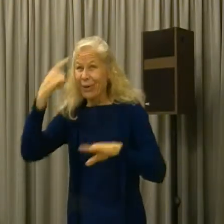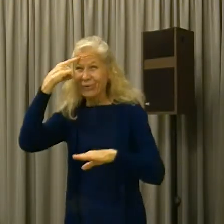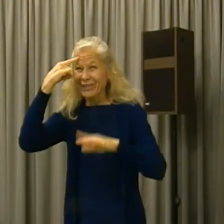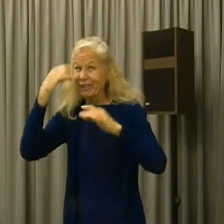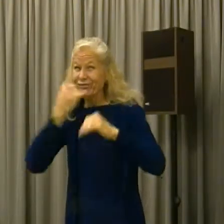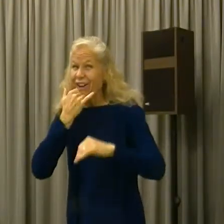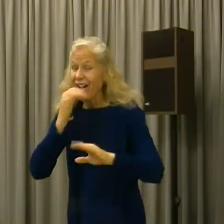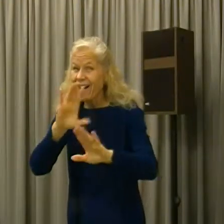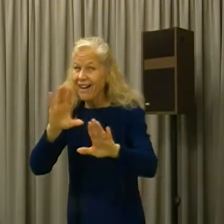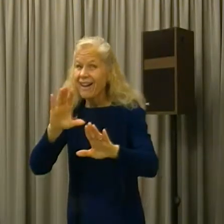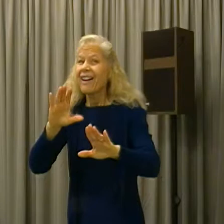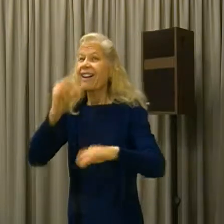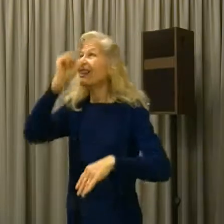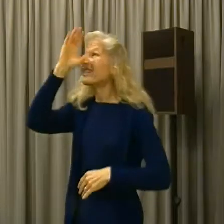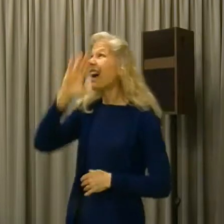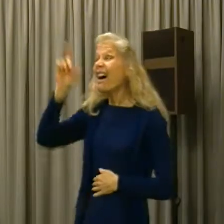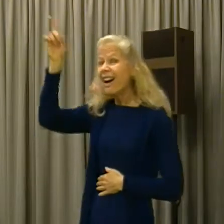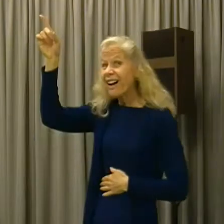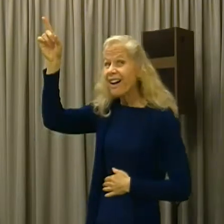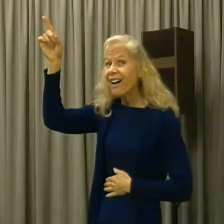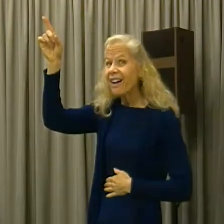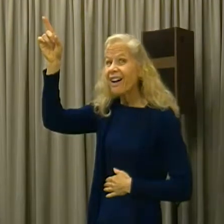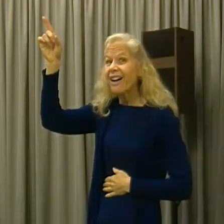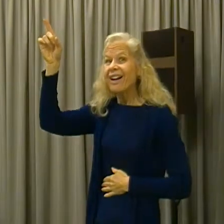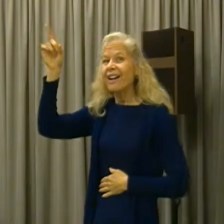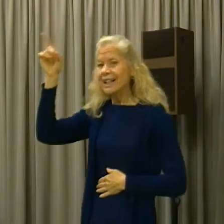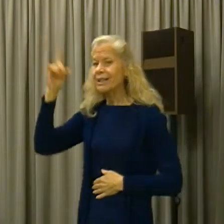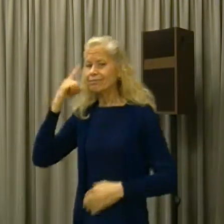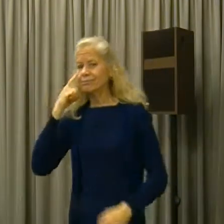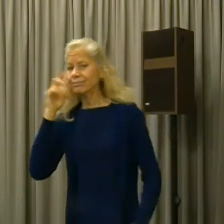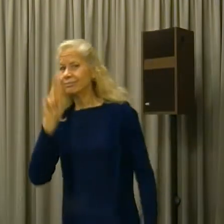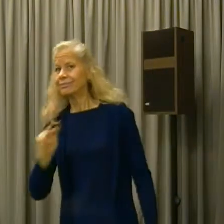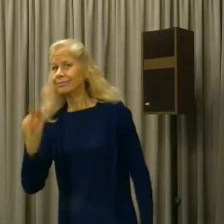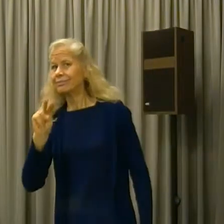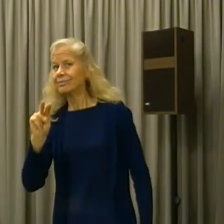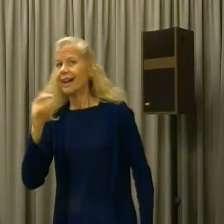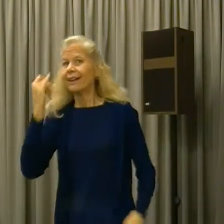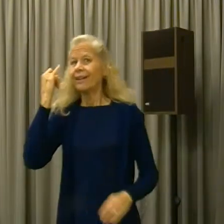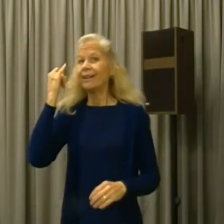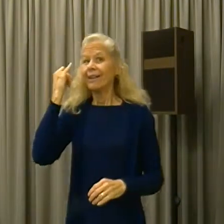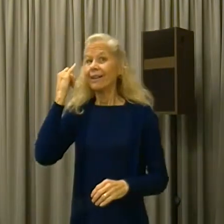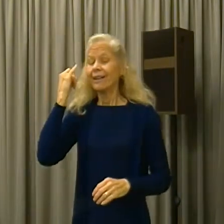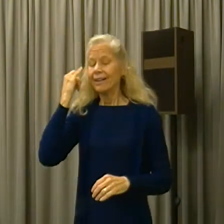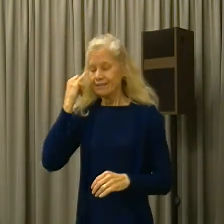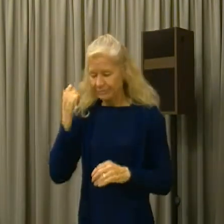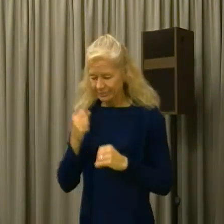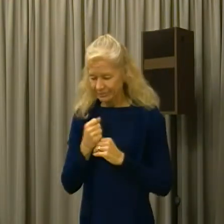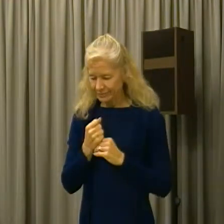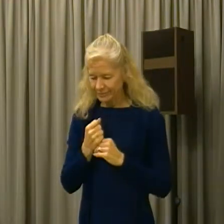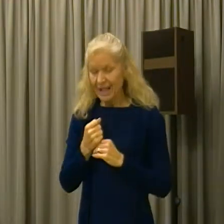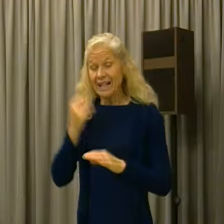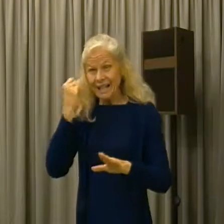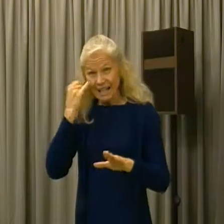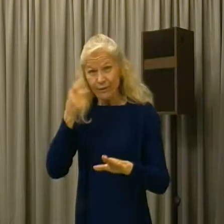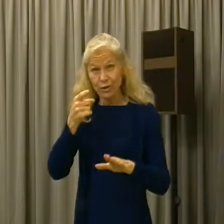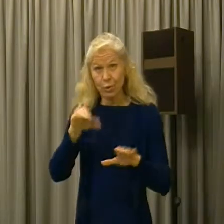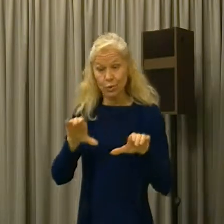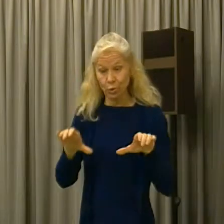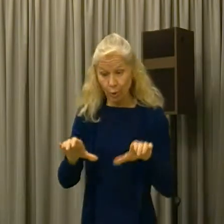to his flesh shall of the flesh reap corruption. And he that soweth to the Spirit shall of the Spirit reap life